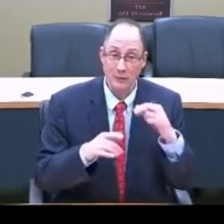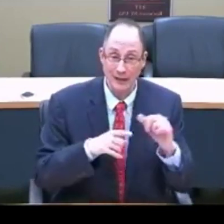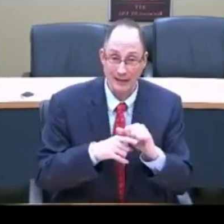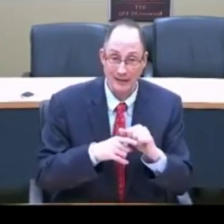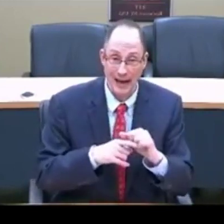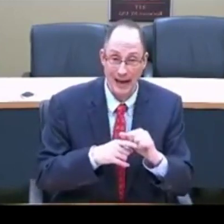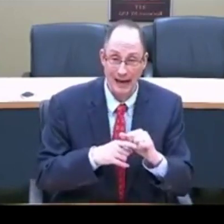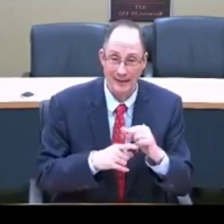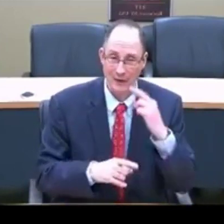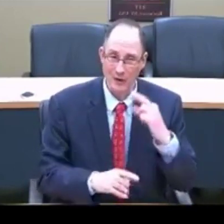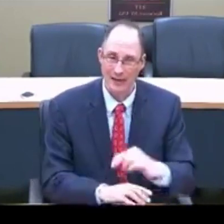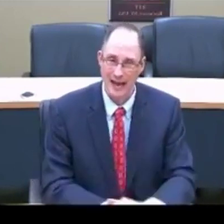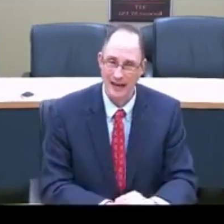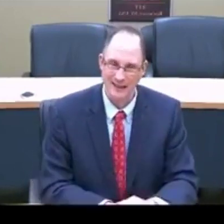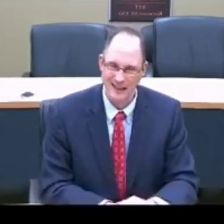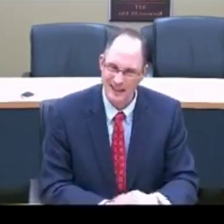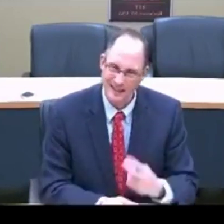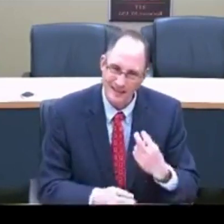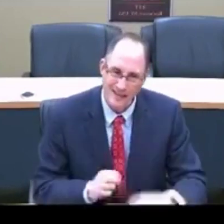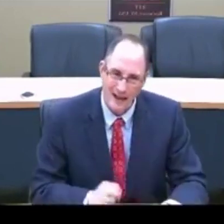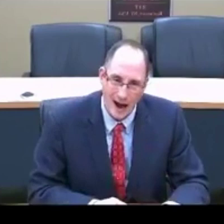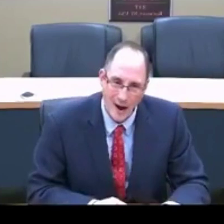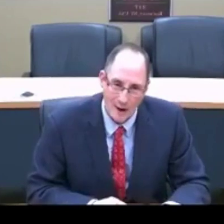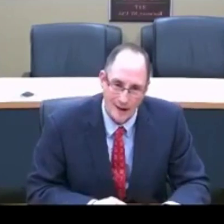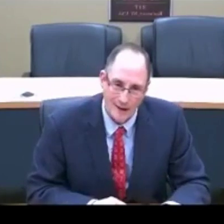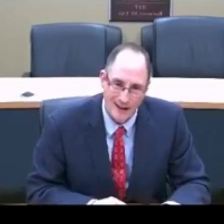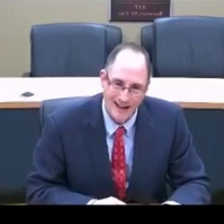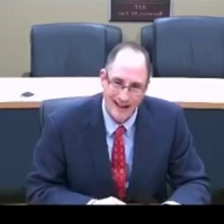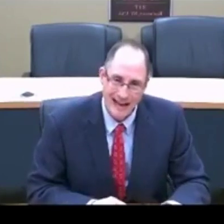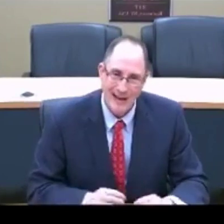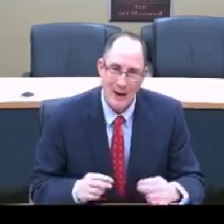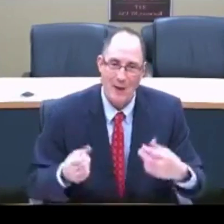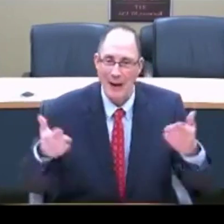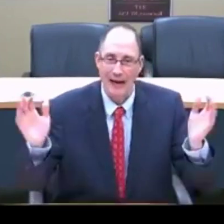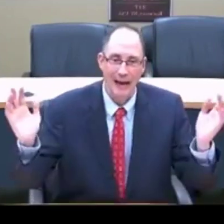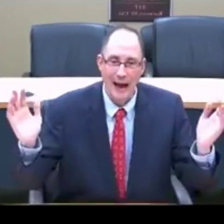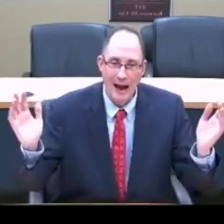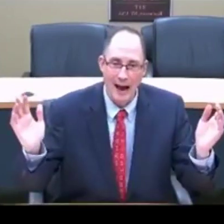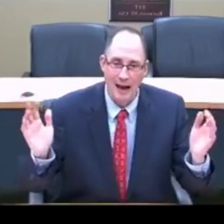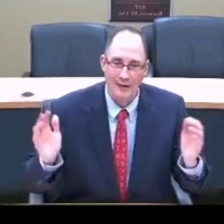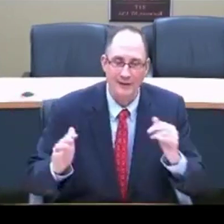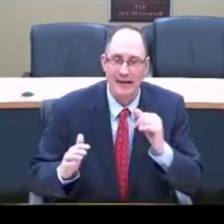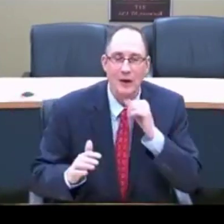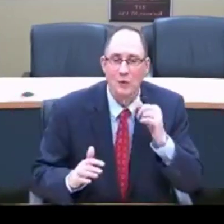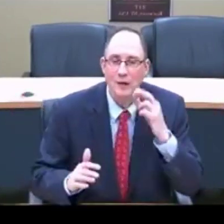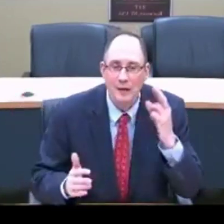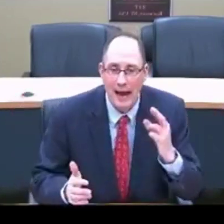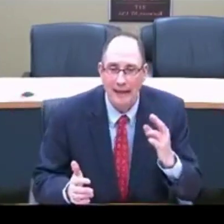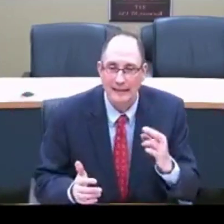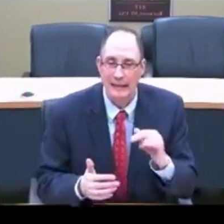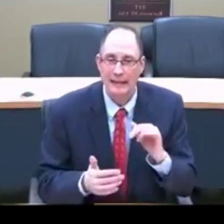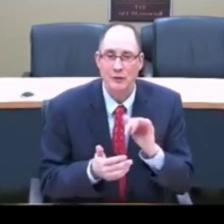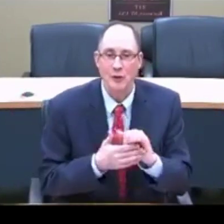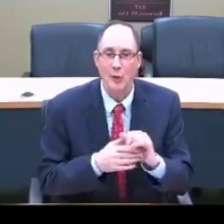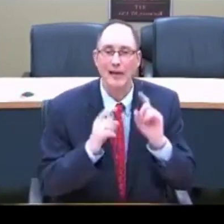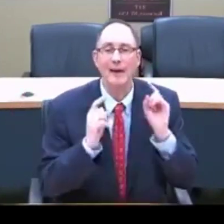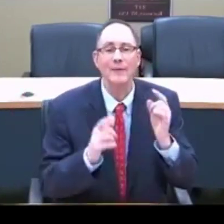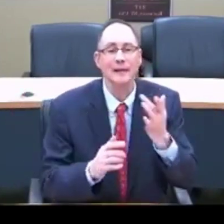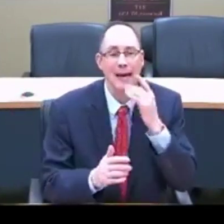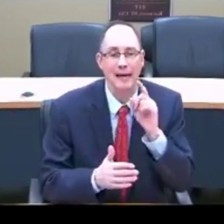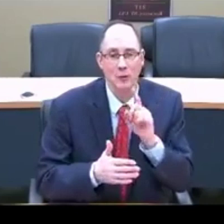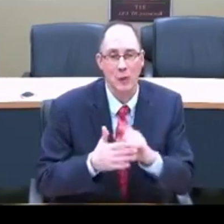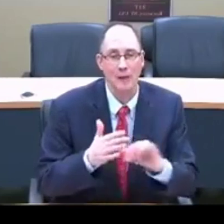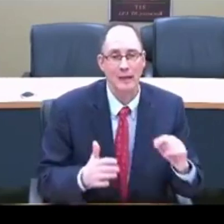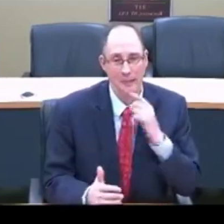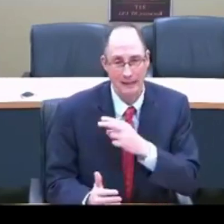speech reading exercise, they realize this is hard. Oh, my God. They don't realize. So, we give them a